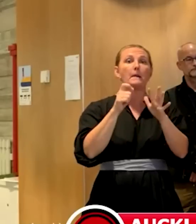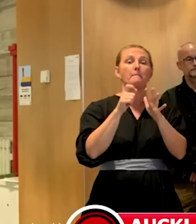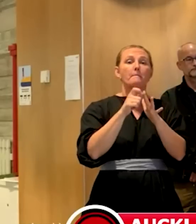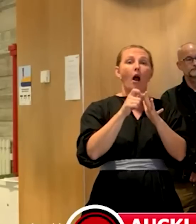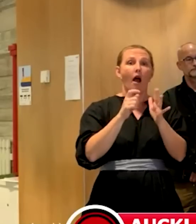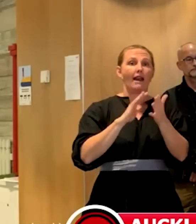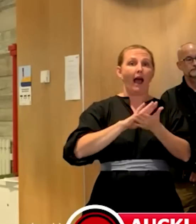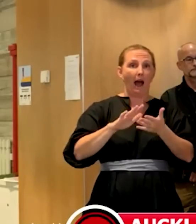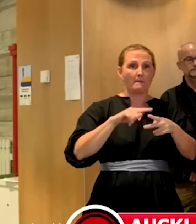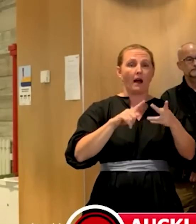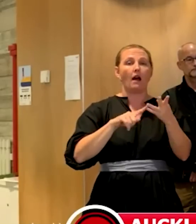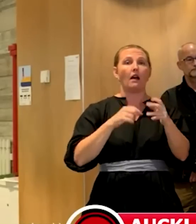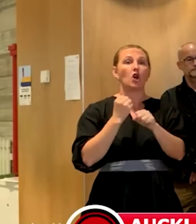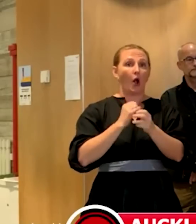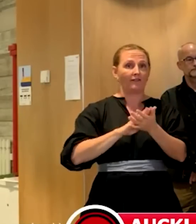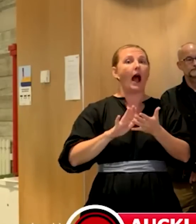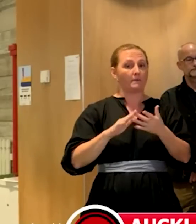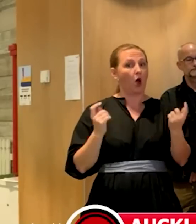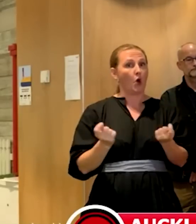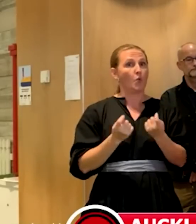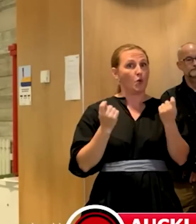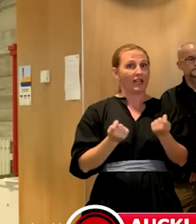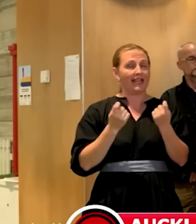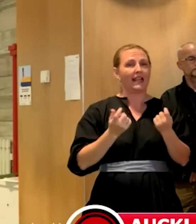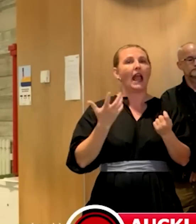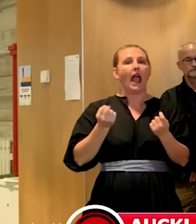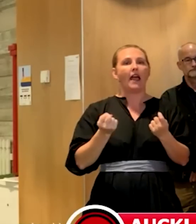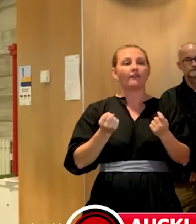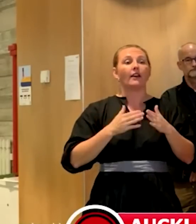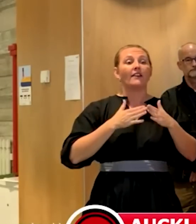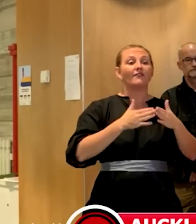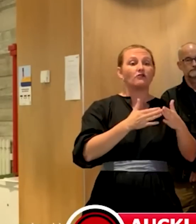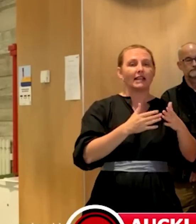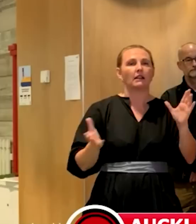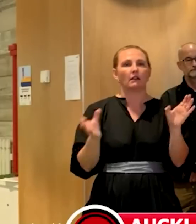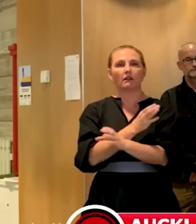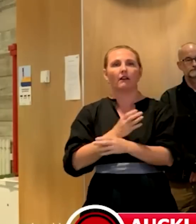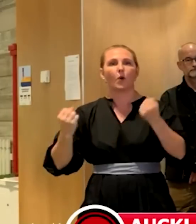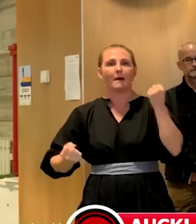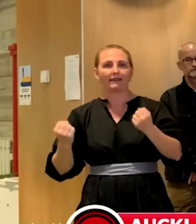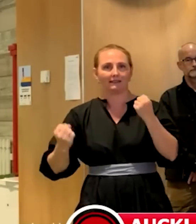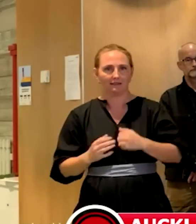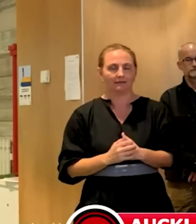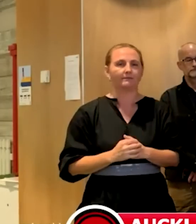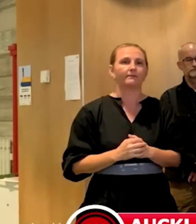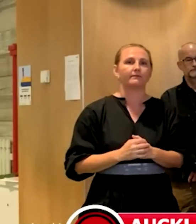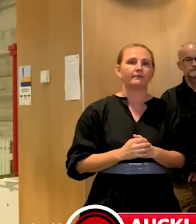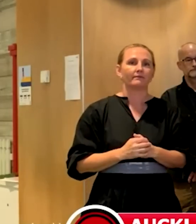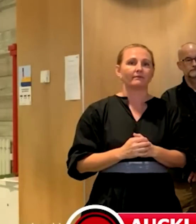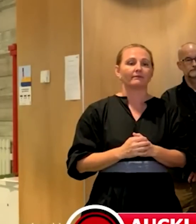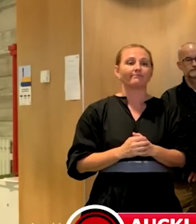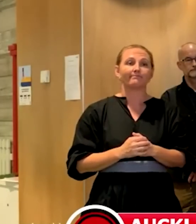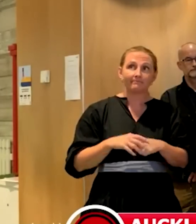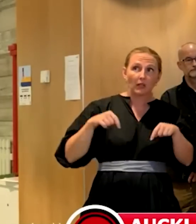operating with bus replacing ferries. Adverse weather is expected this afternoon and may have further impact on scheduled